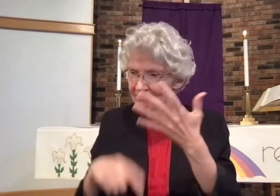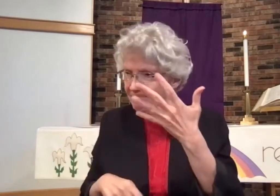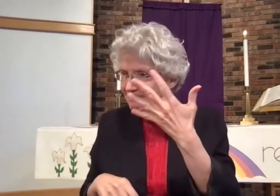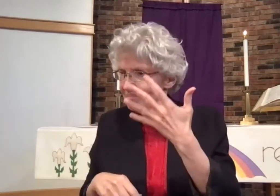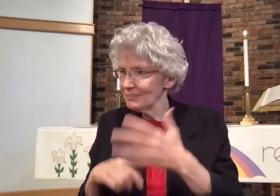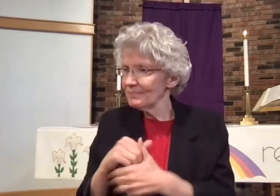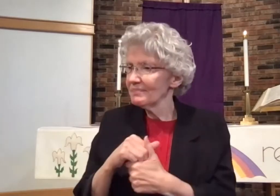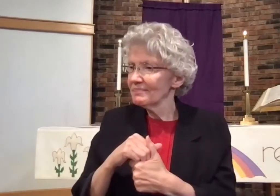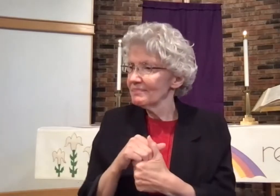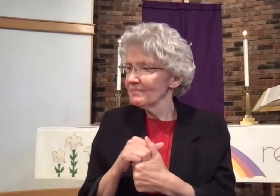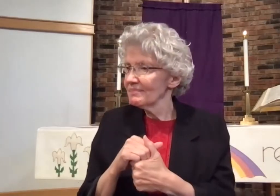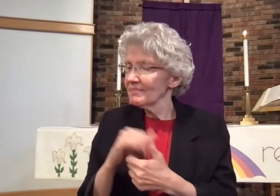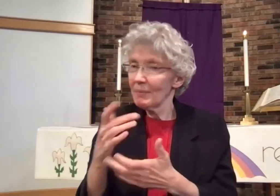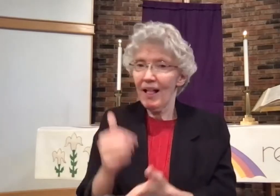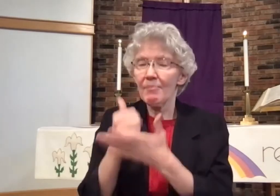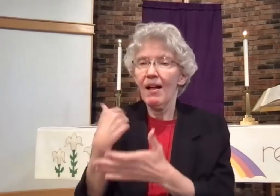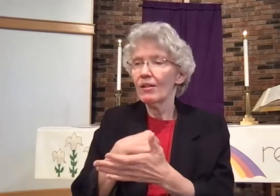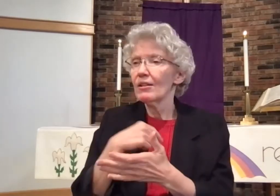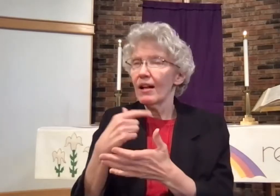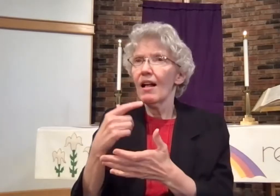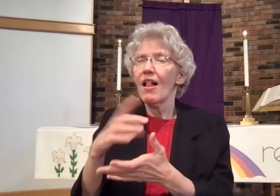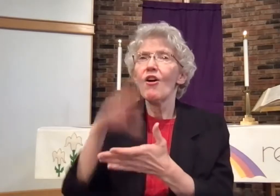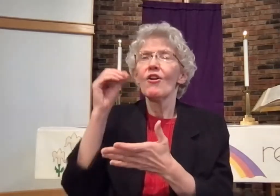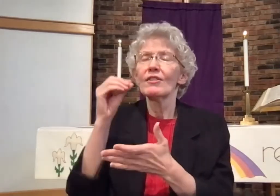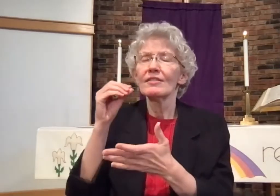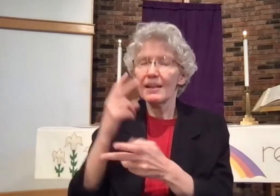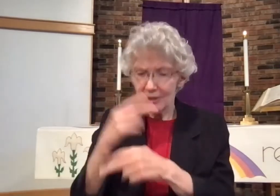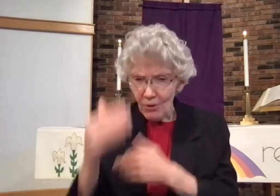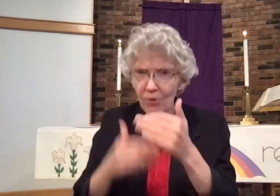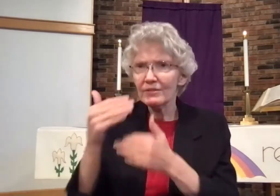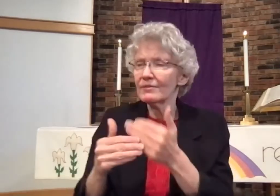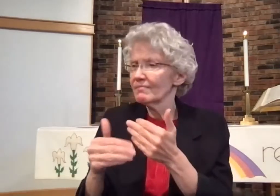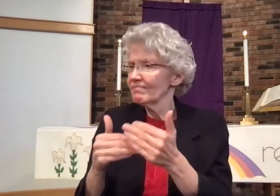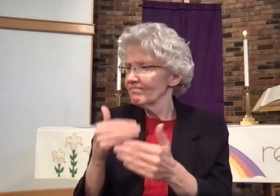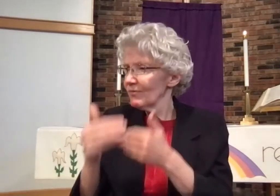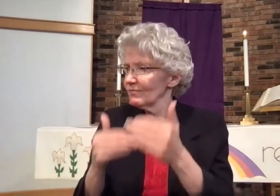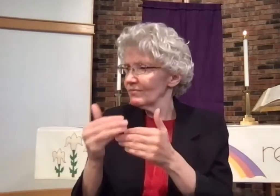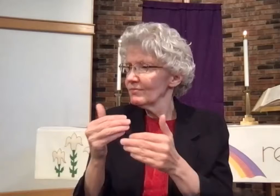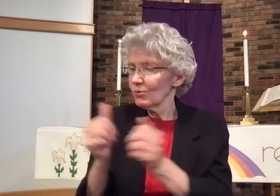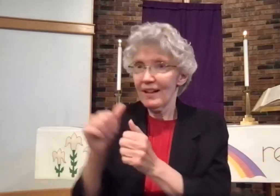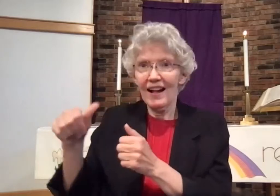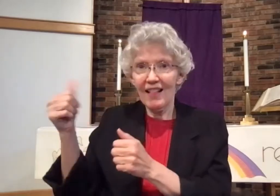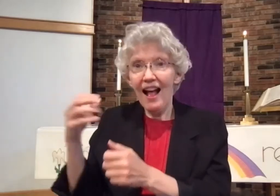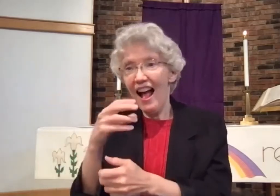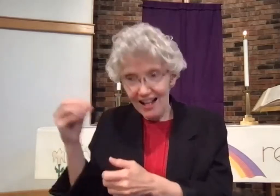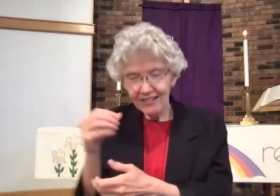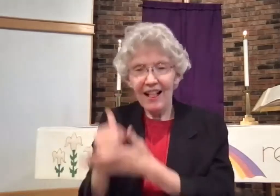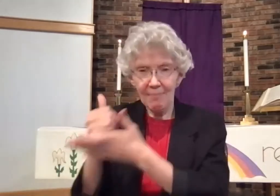So I'd like to suggest five things that help us keep going and help us help others keep going as well.